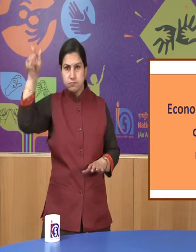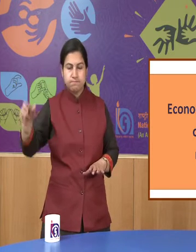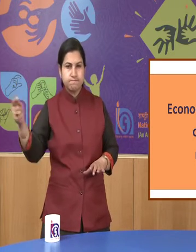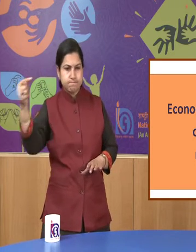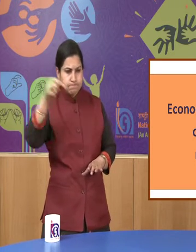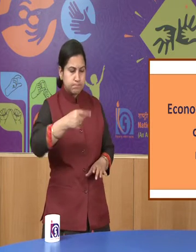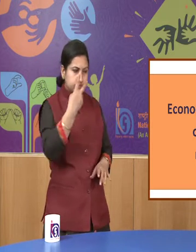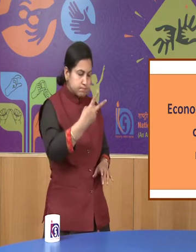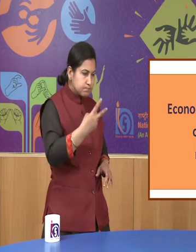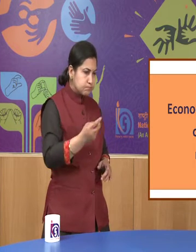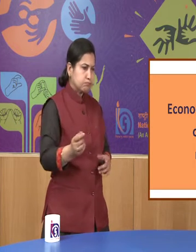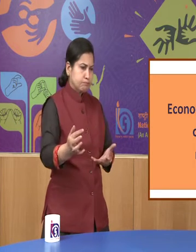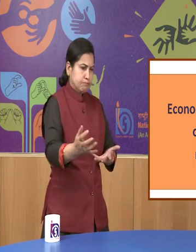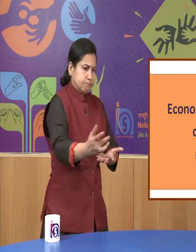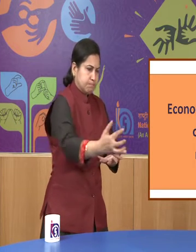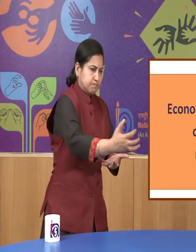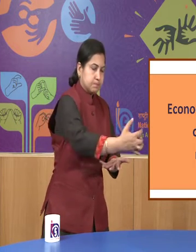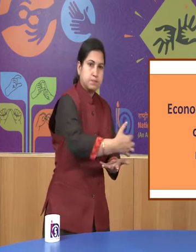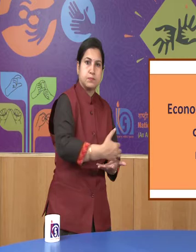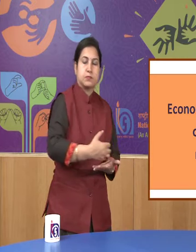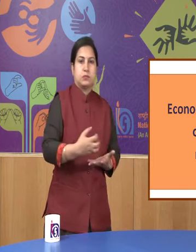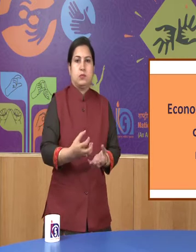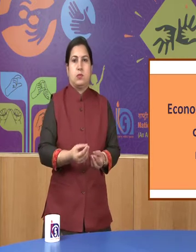as much wealth as possible.